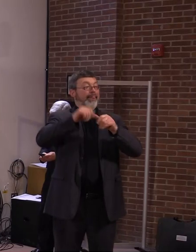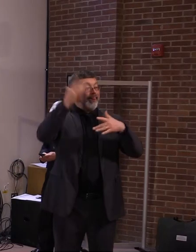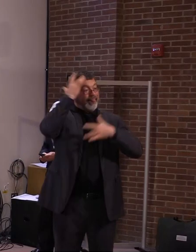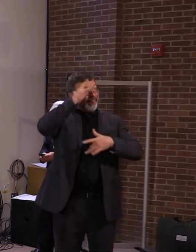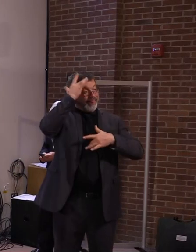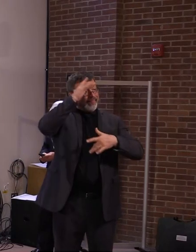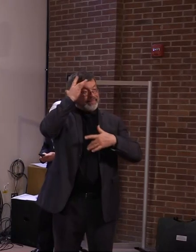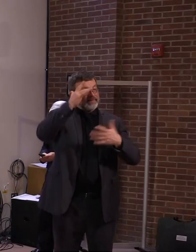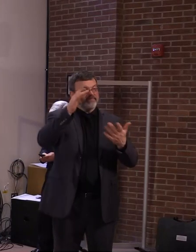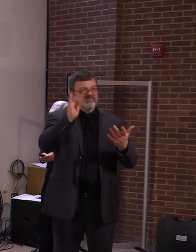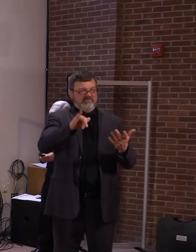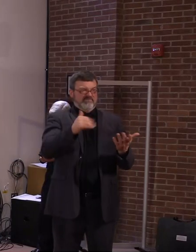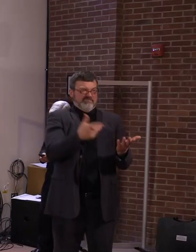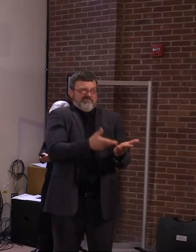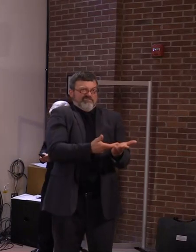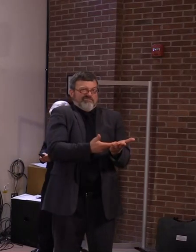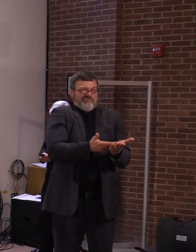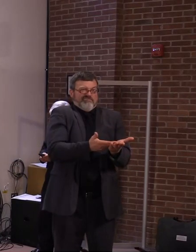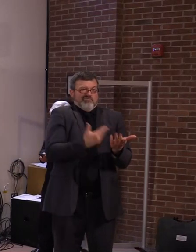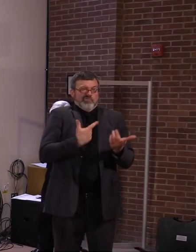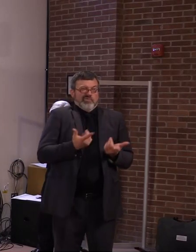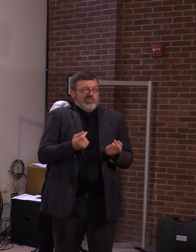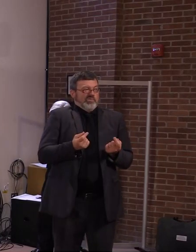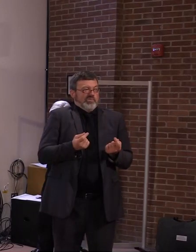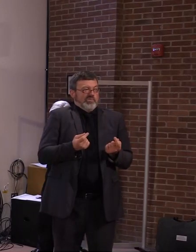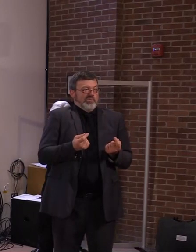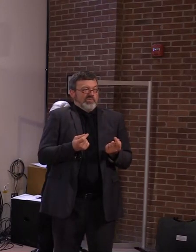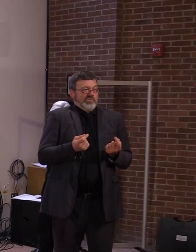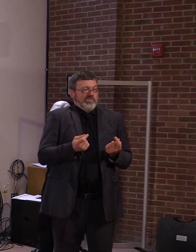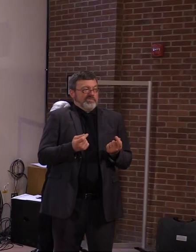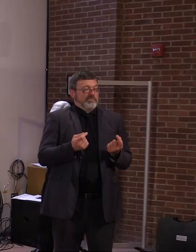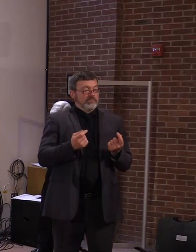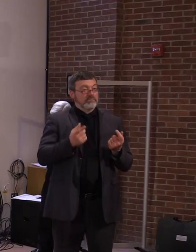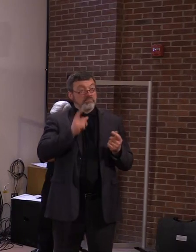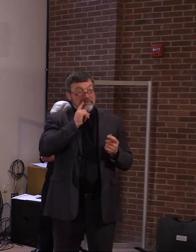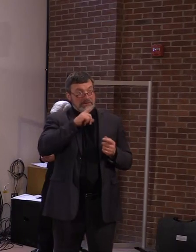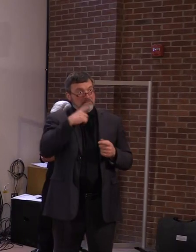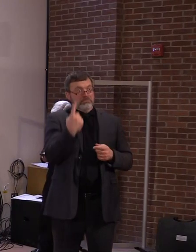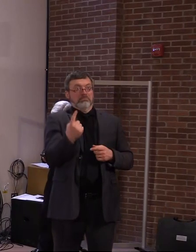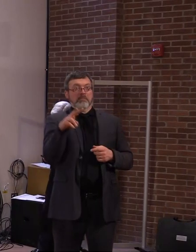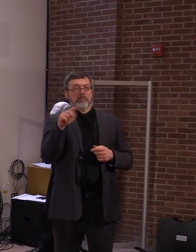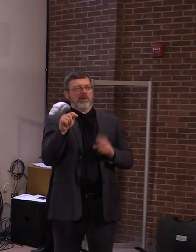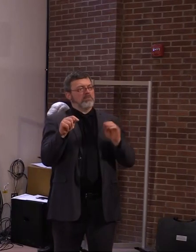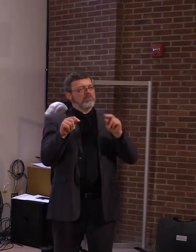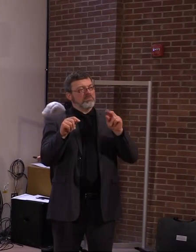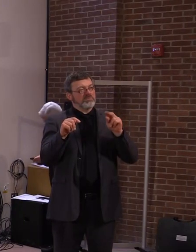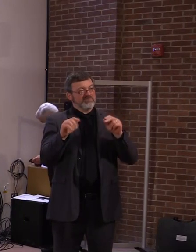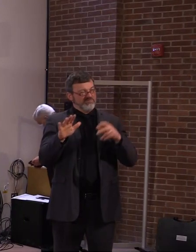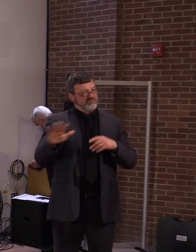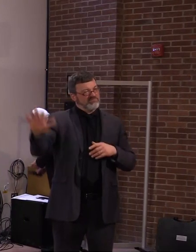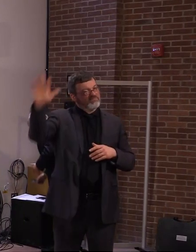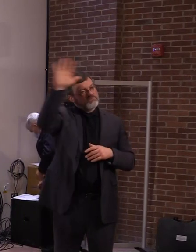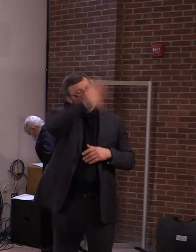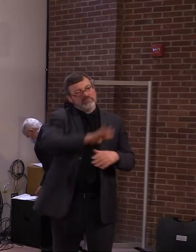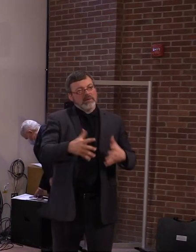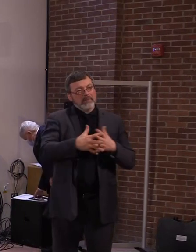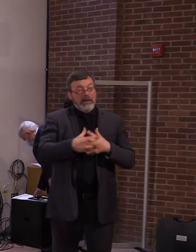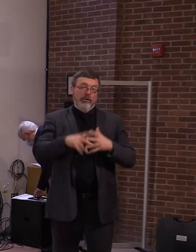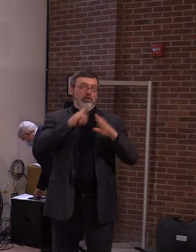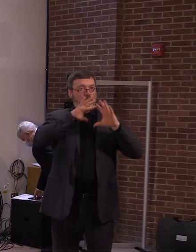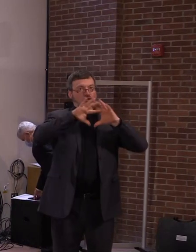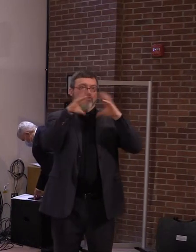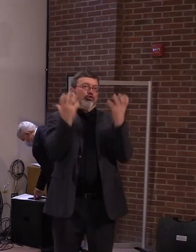and across the country and the world, for that matter, and people presenting much more ill because